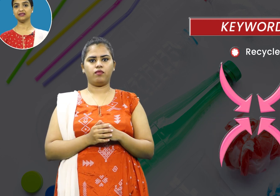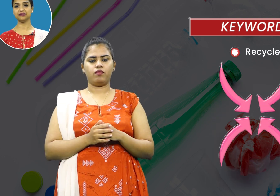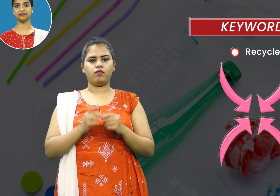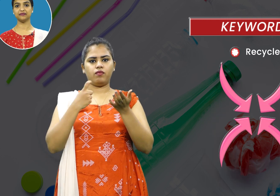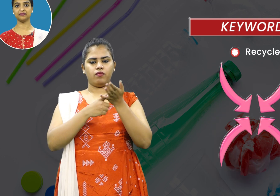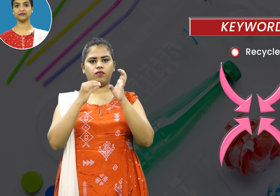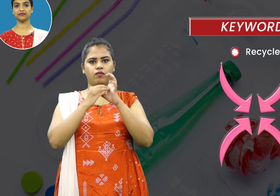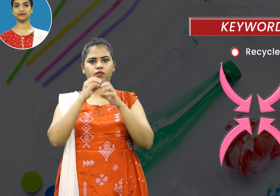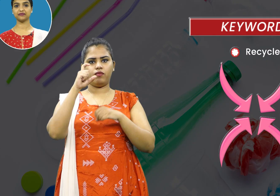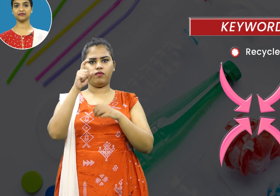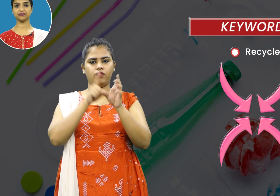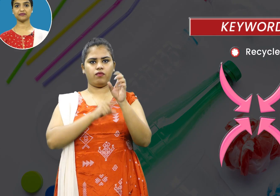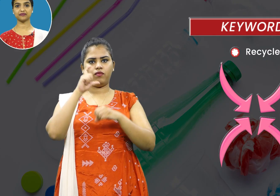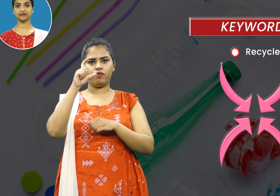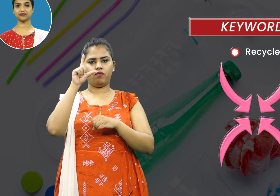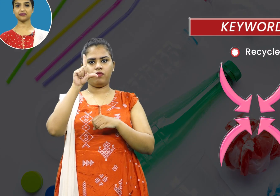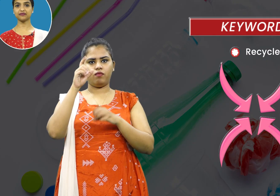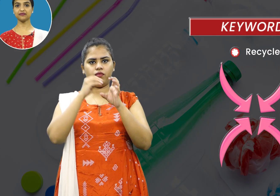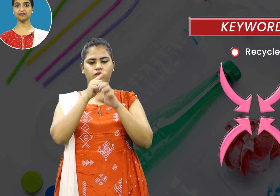recycle.